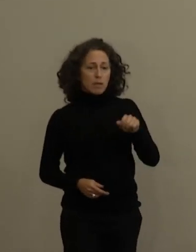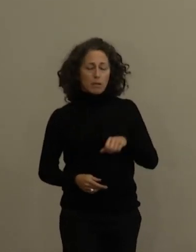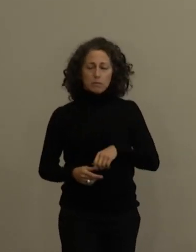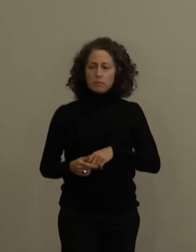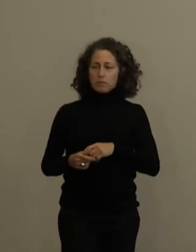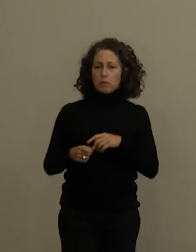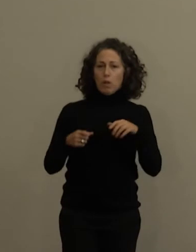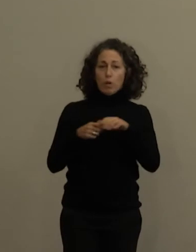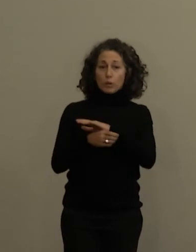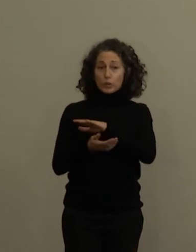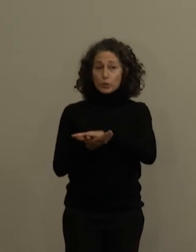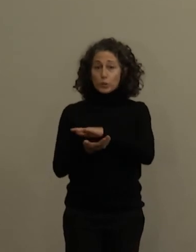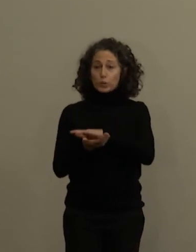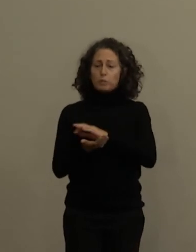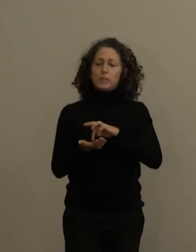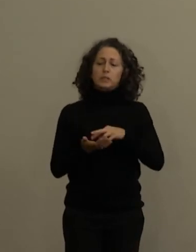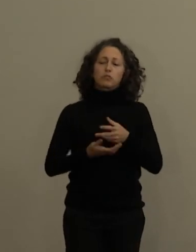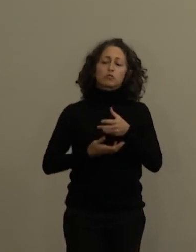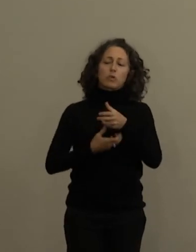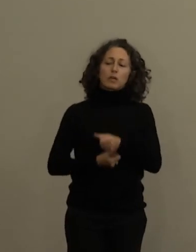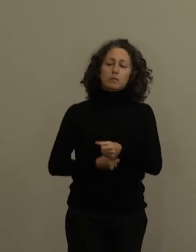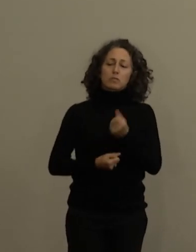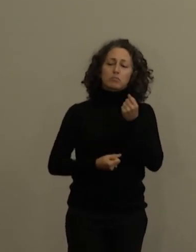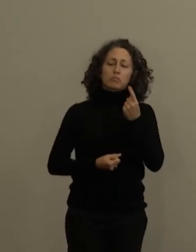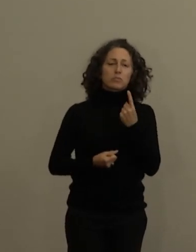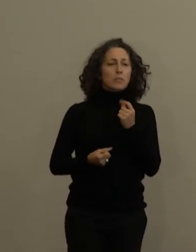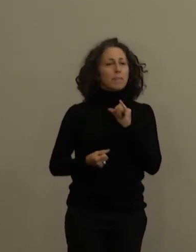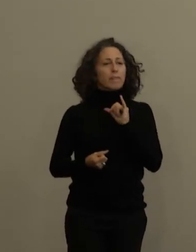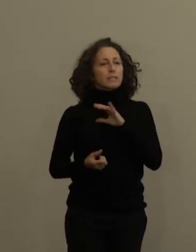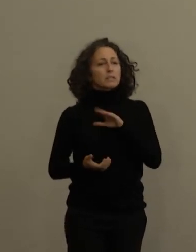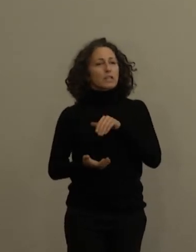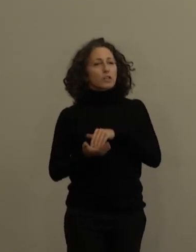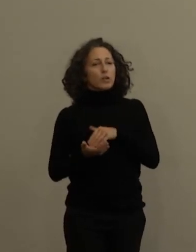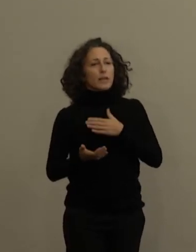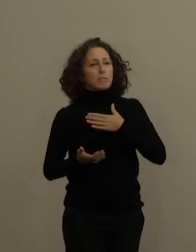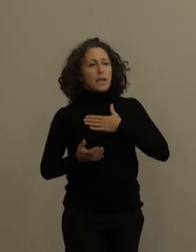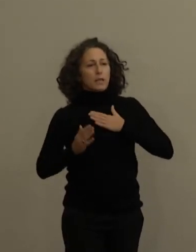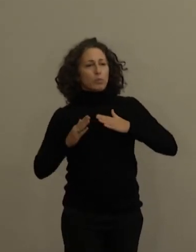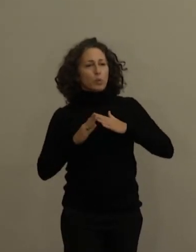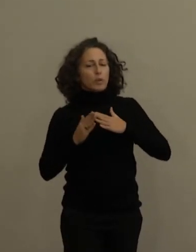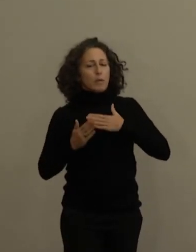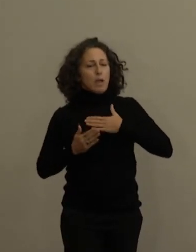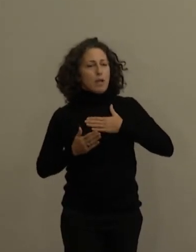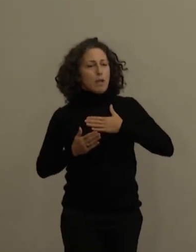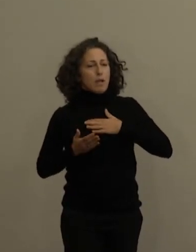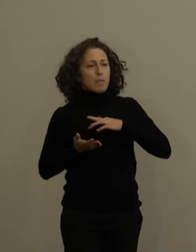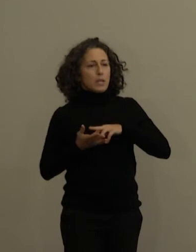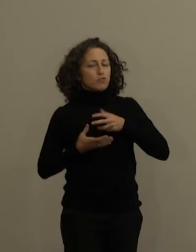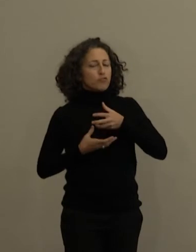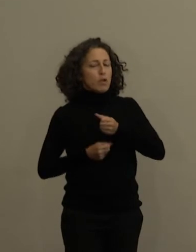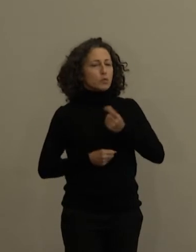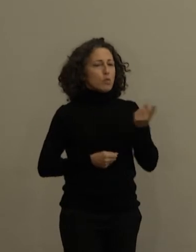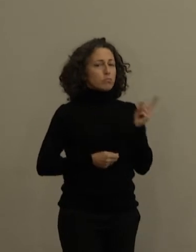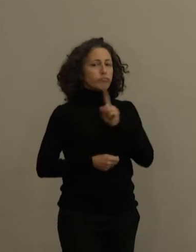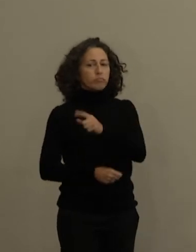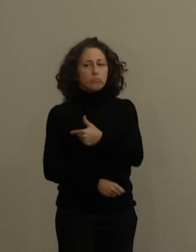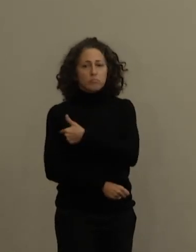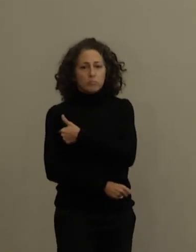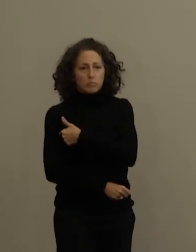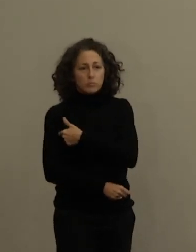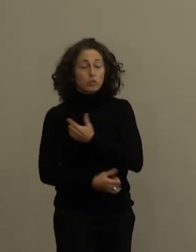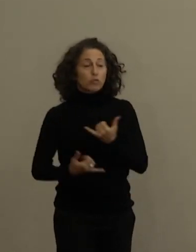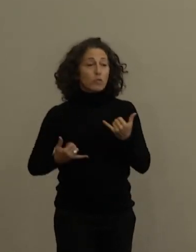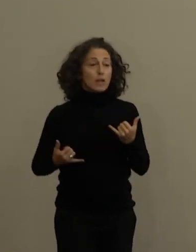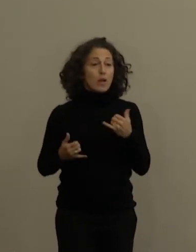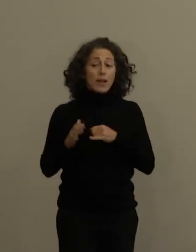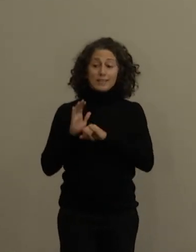the local school, because they understand that that is a center of their community. And so we are in the process now of identifying certain places